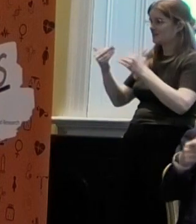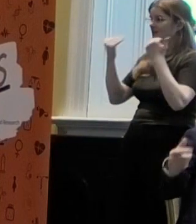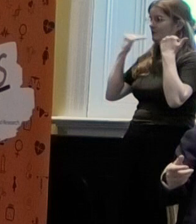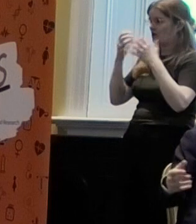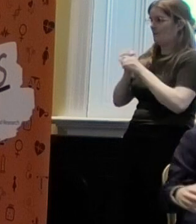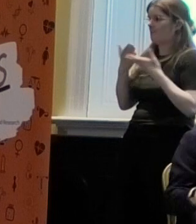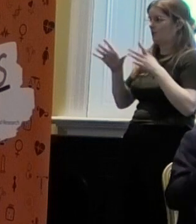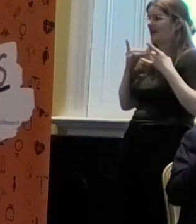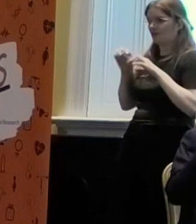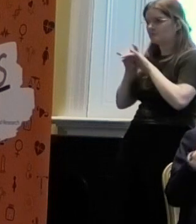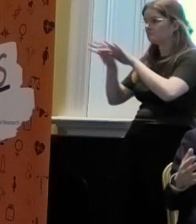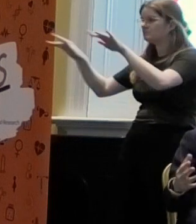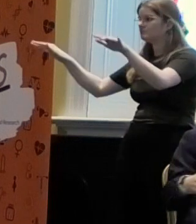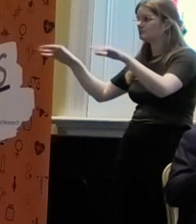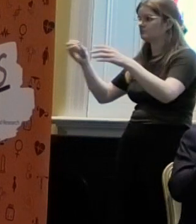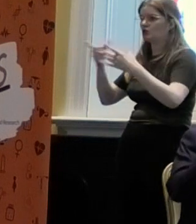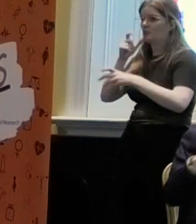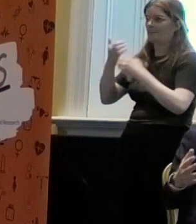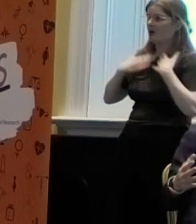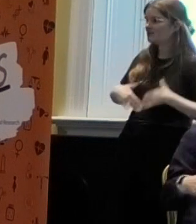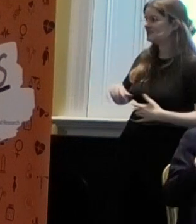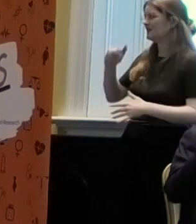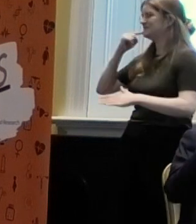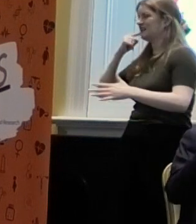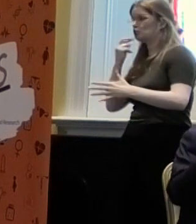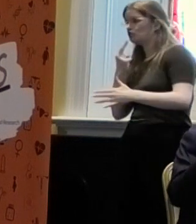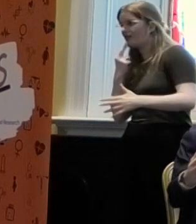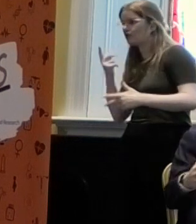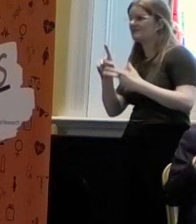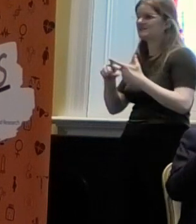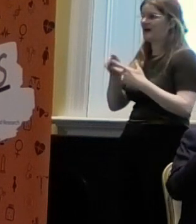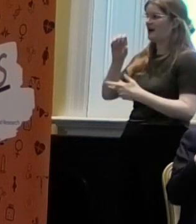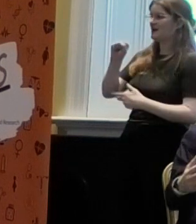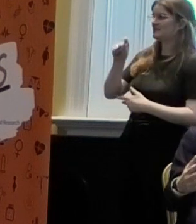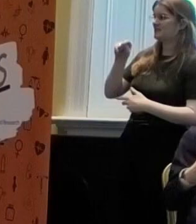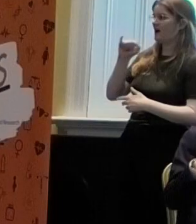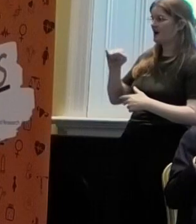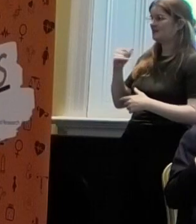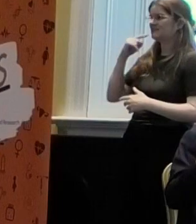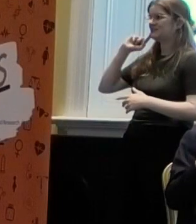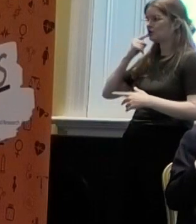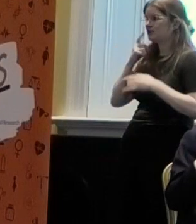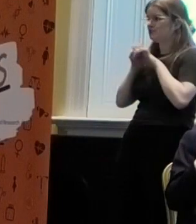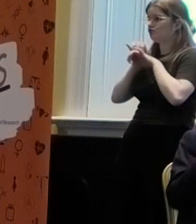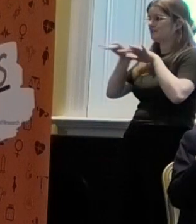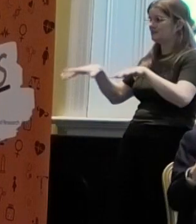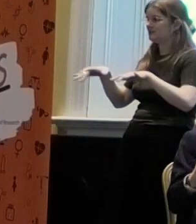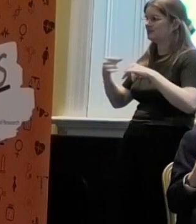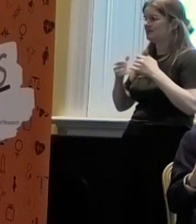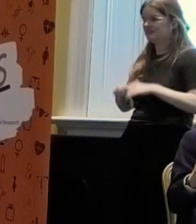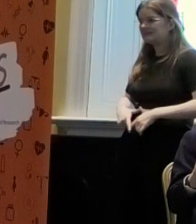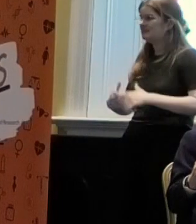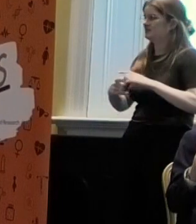health education, on our bodies, sexuality, STIs, contraception,